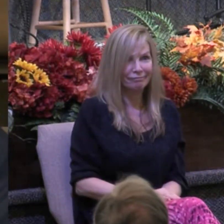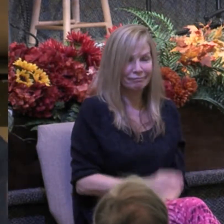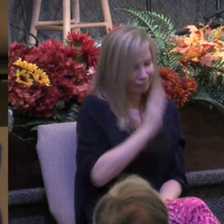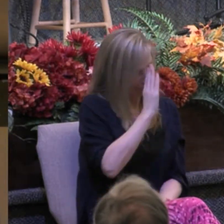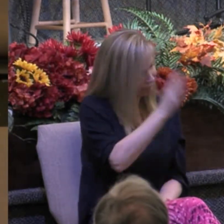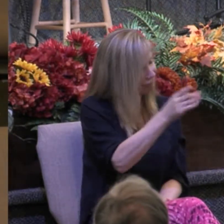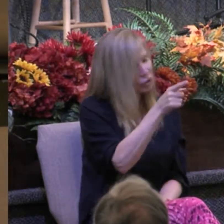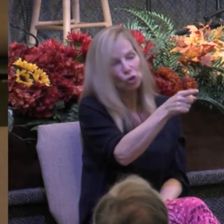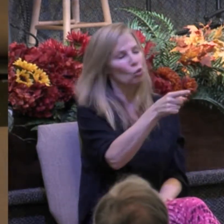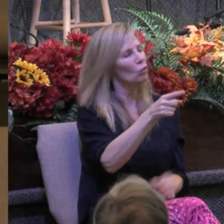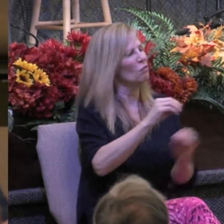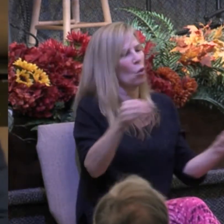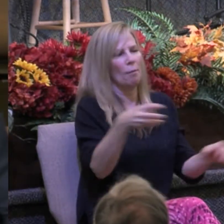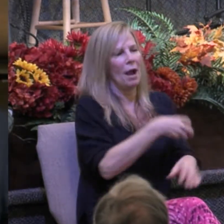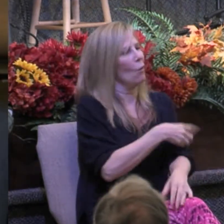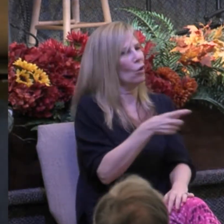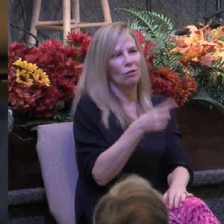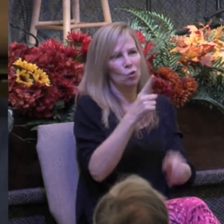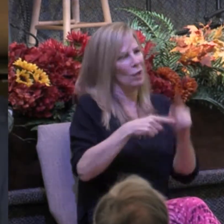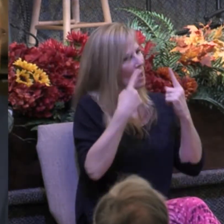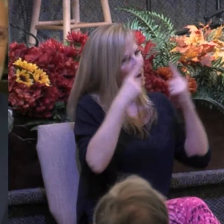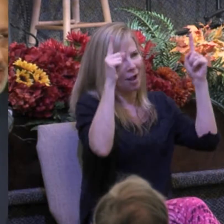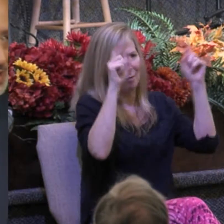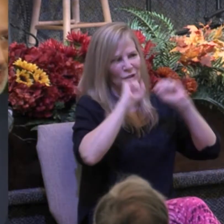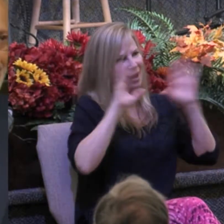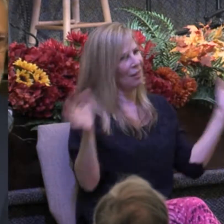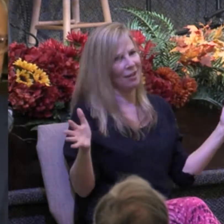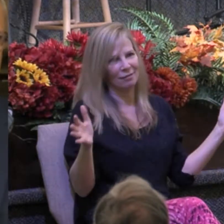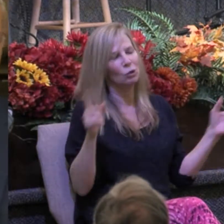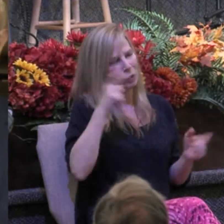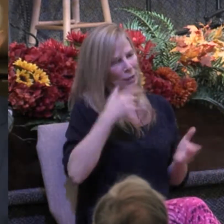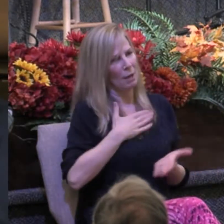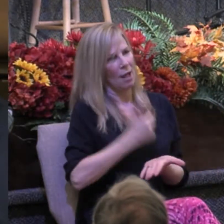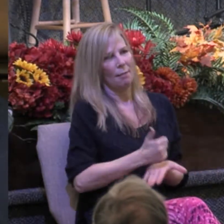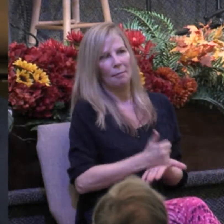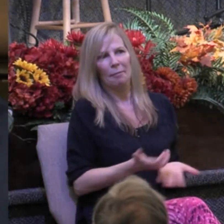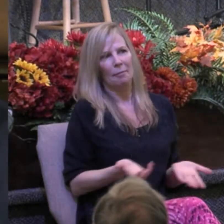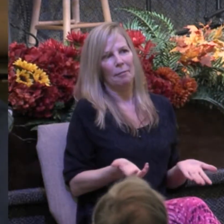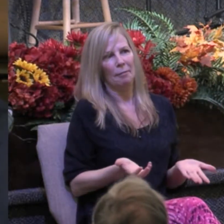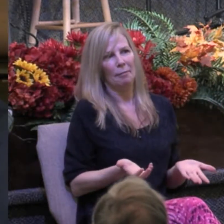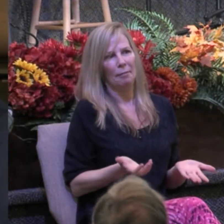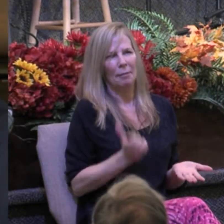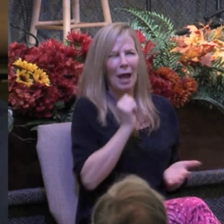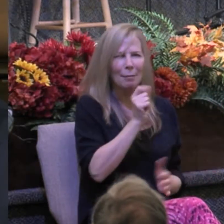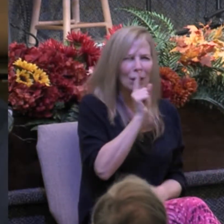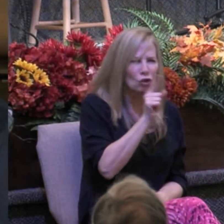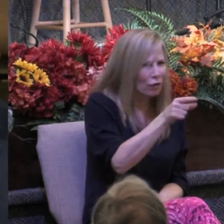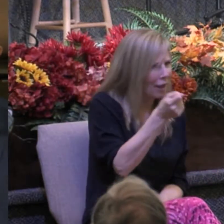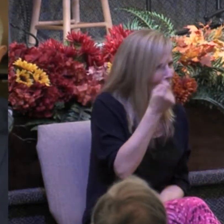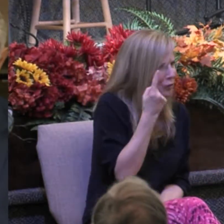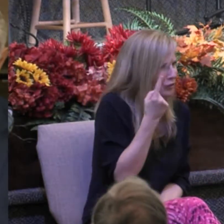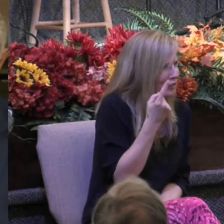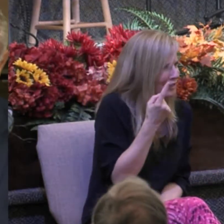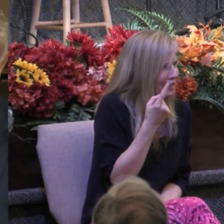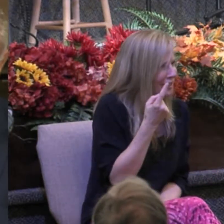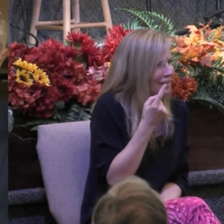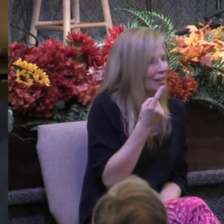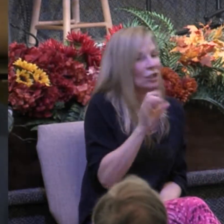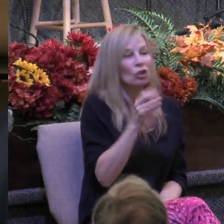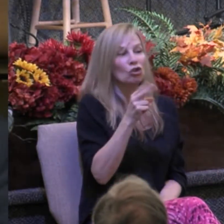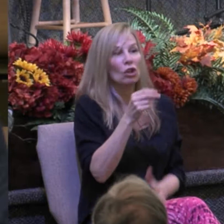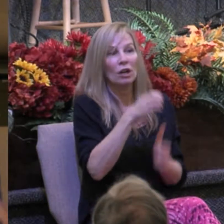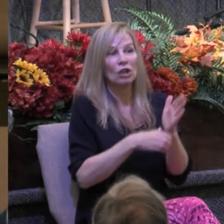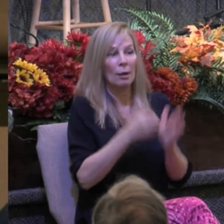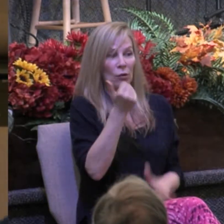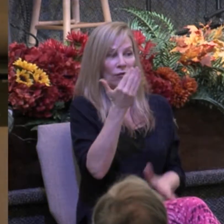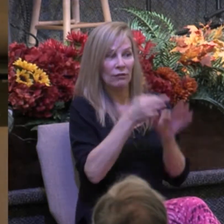them how powerless they were to accomplish anything without his help. I'm not sure they got it. He said, for example, in John